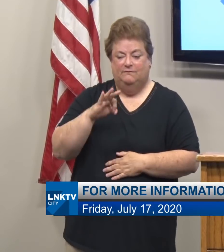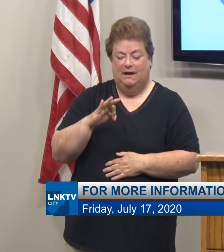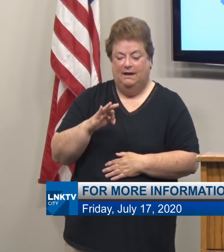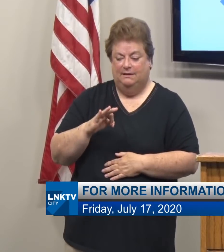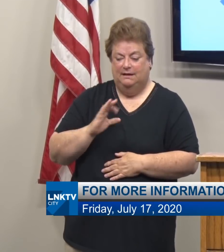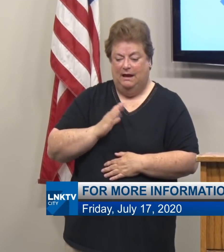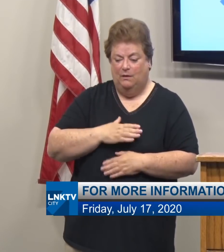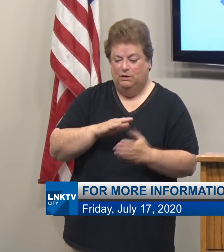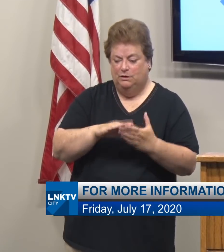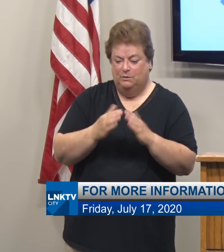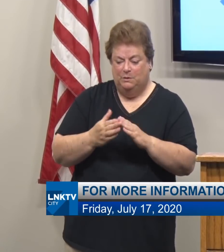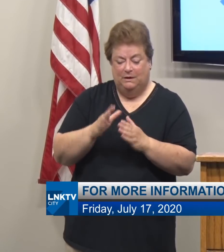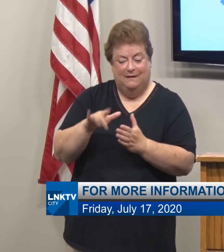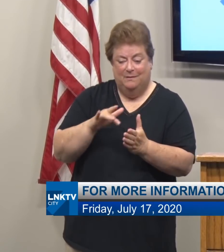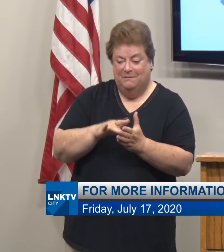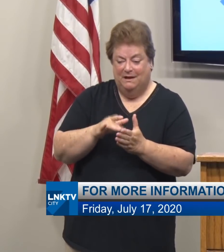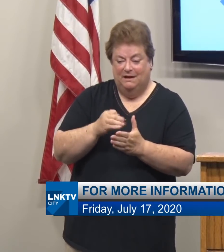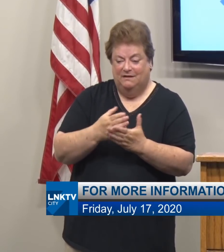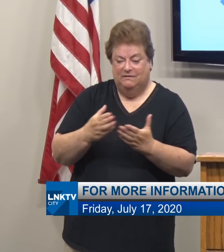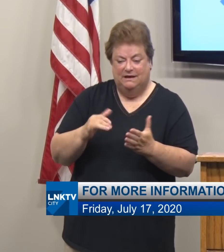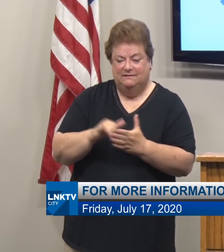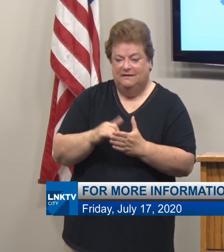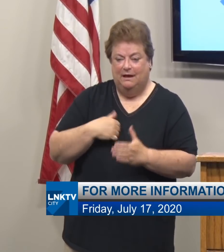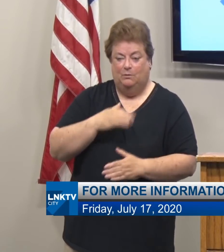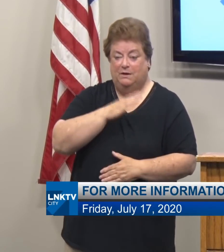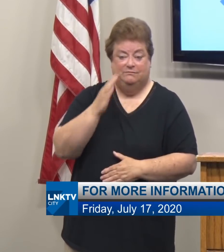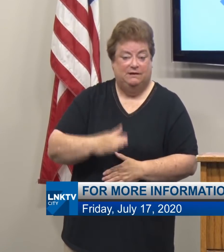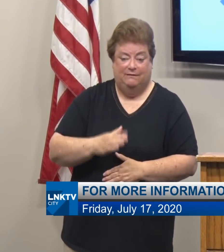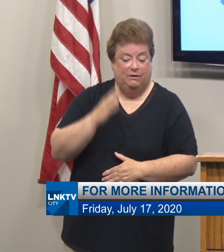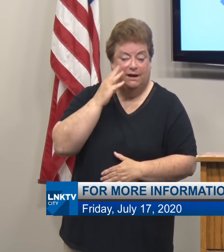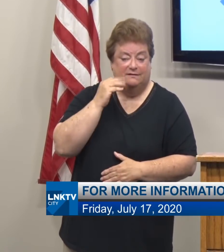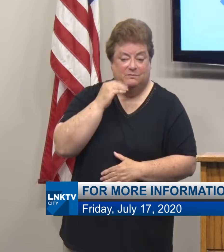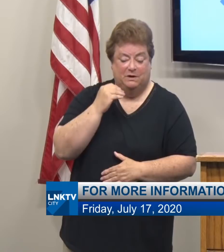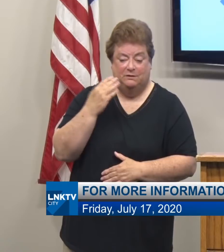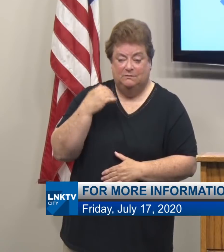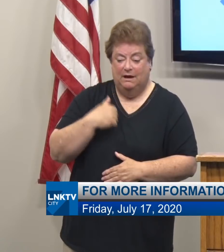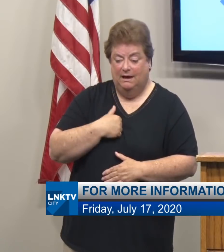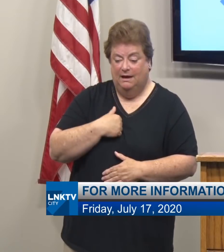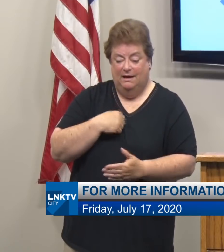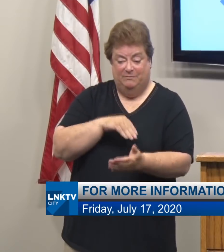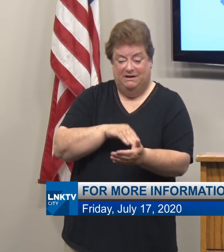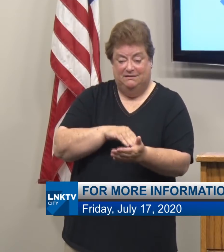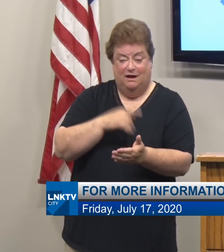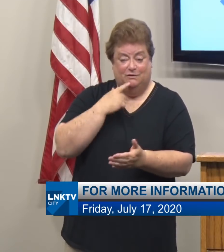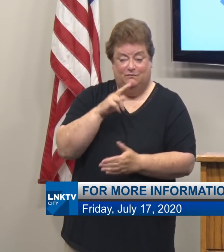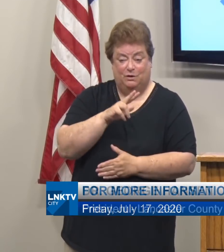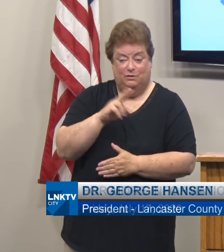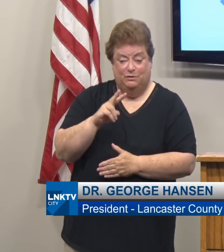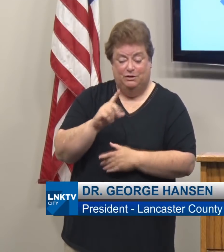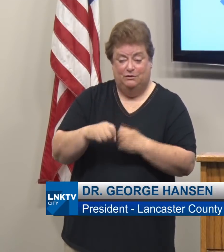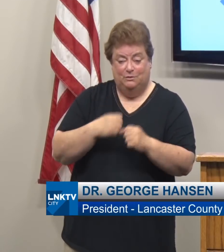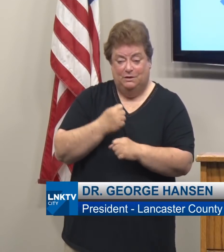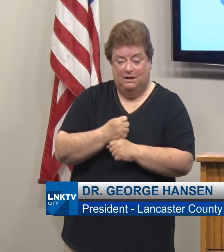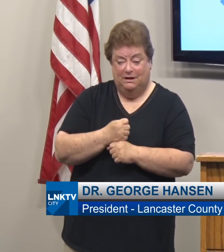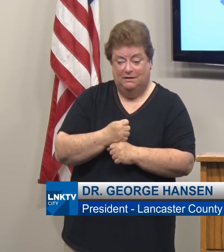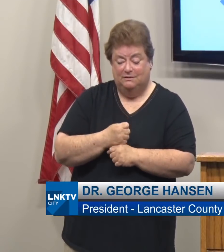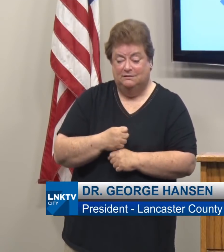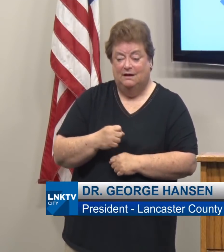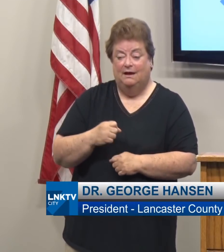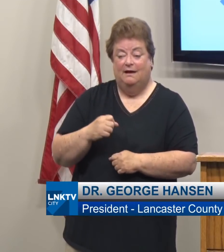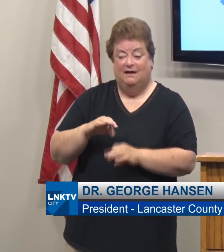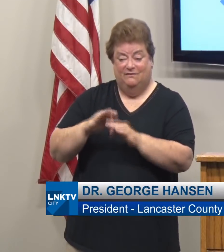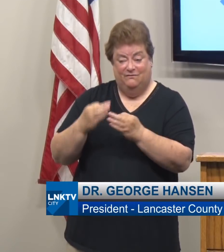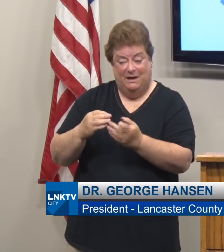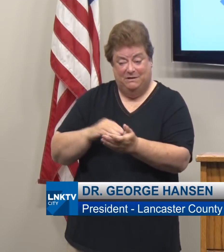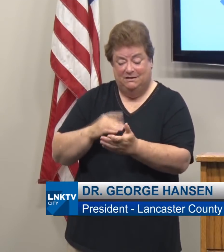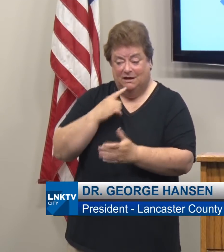midst of some things that I don't think any of us have ever seen before. I've been a physician for 32 years, a family physician in this town for 23 years,